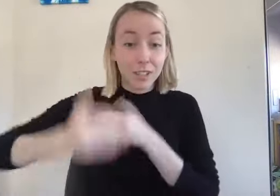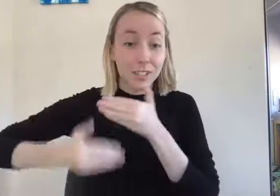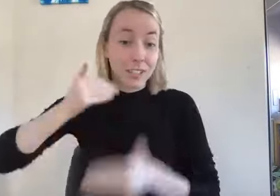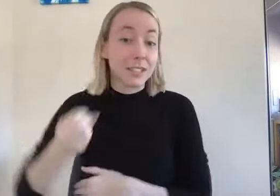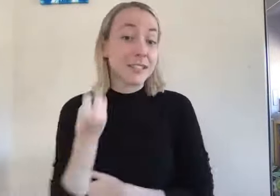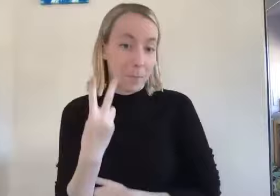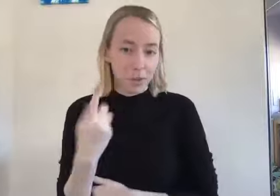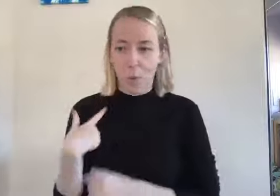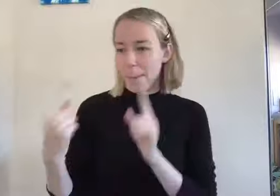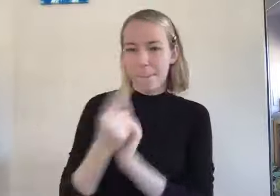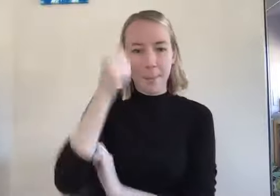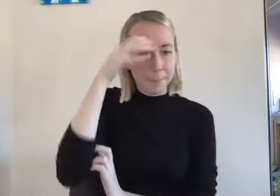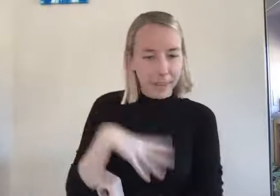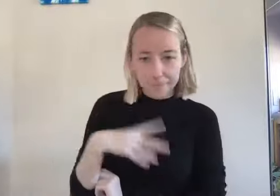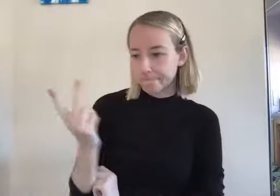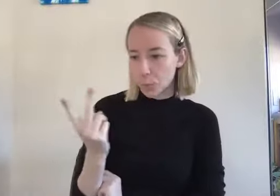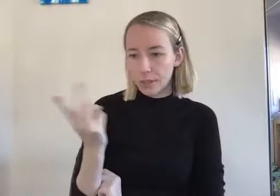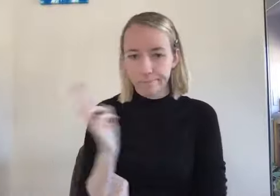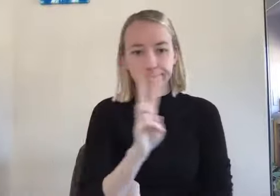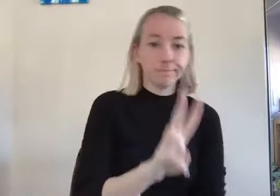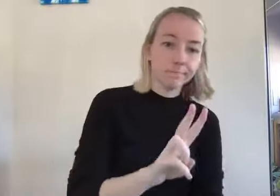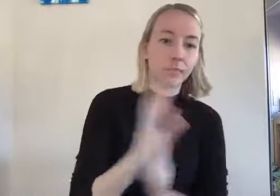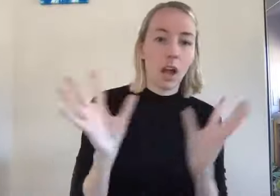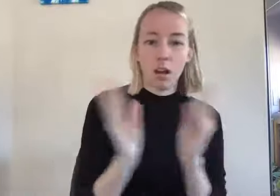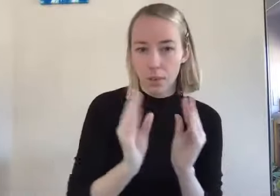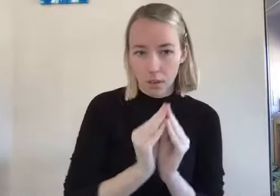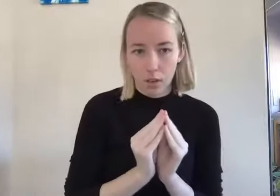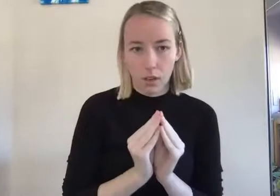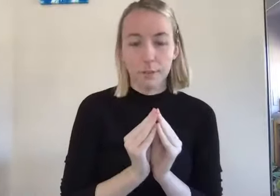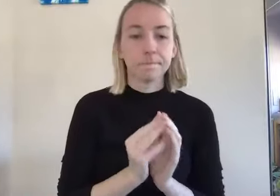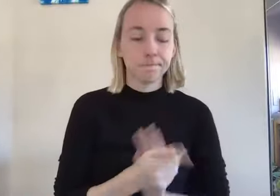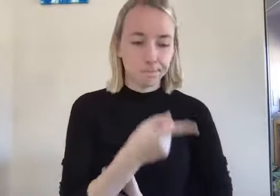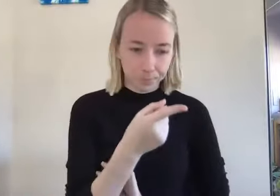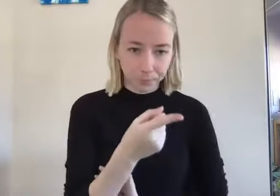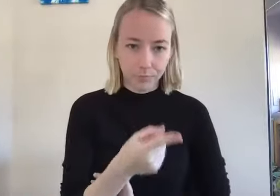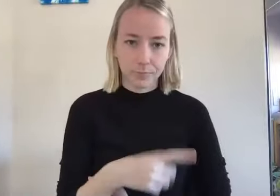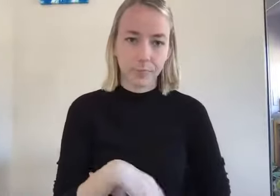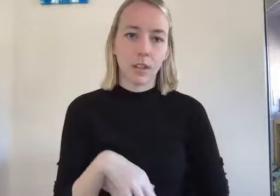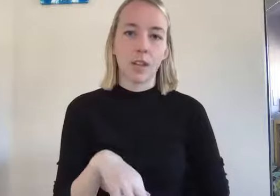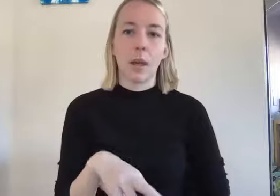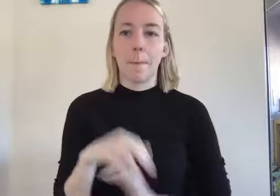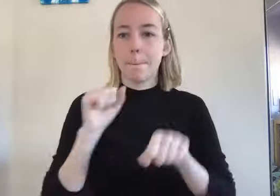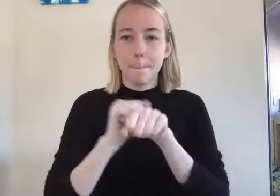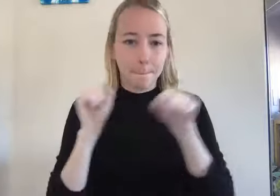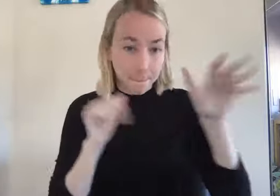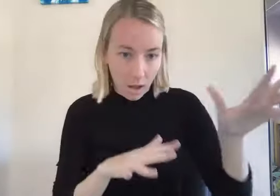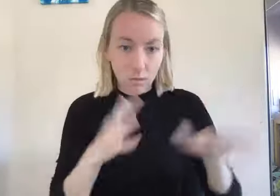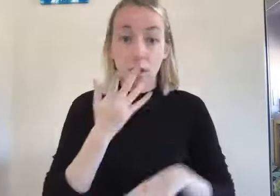steps. So I met this guy, I got on that, and he directed me to a conference up in the mountains